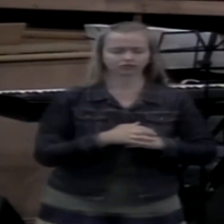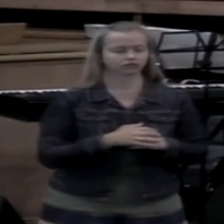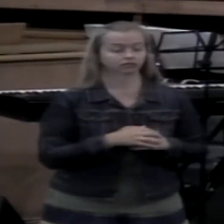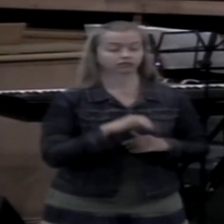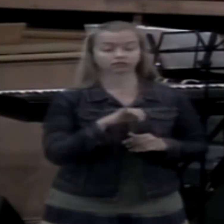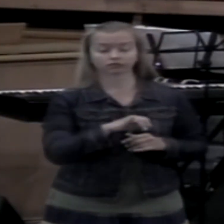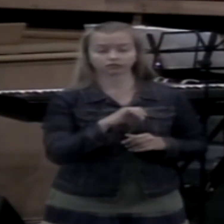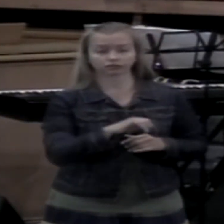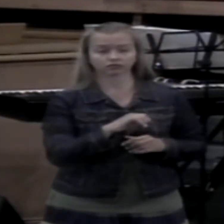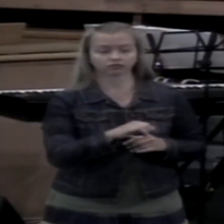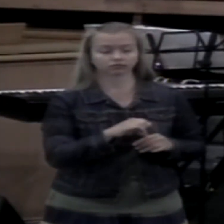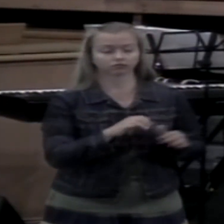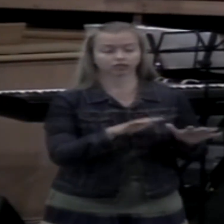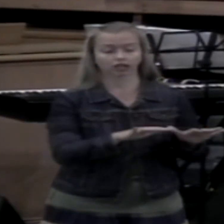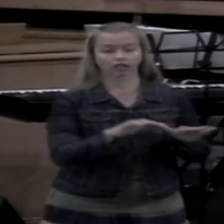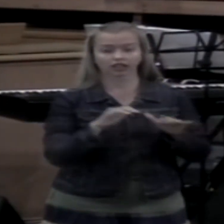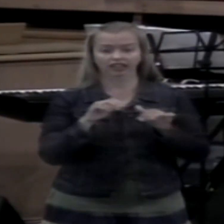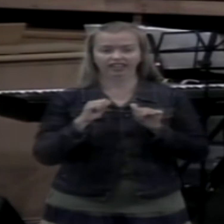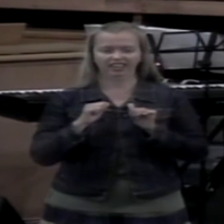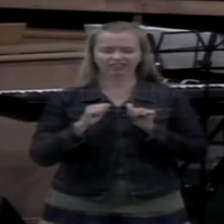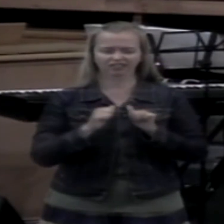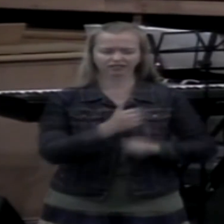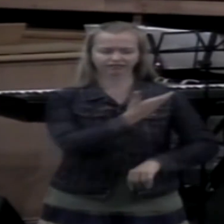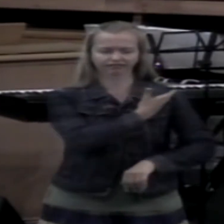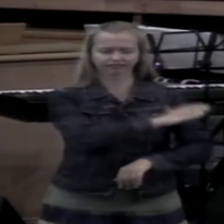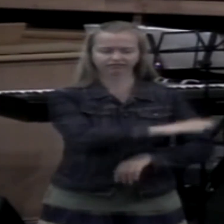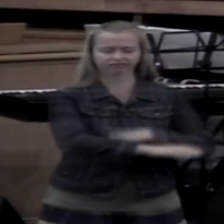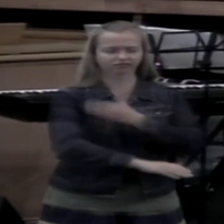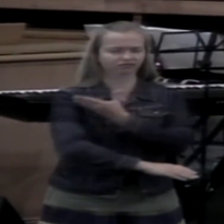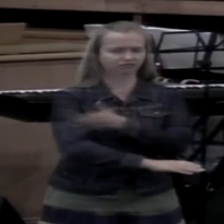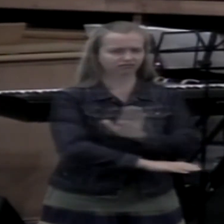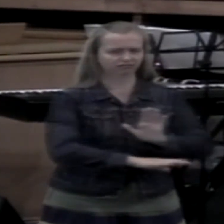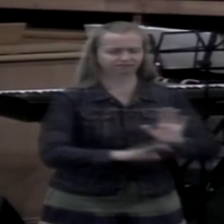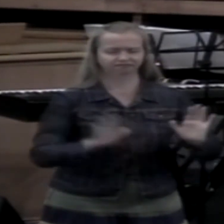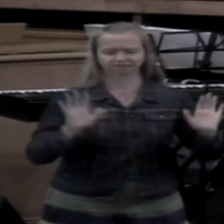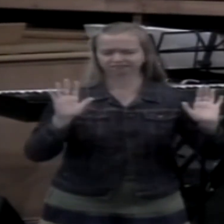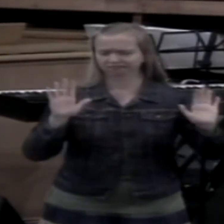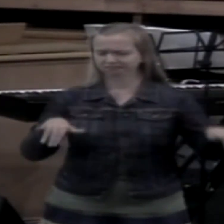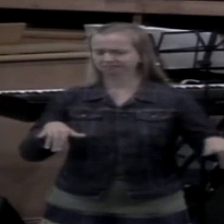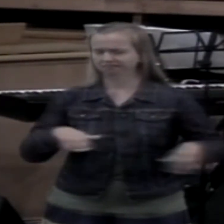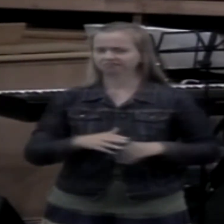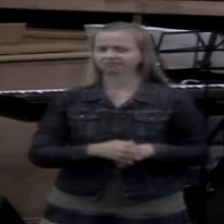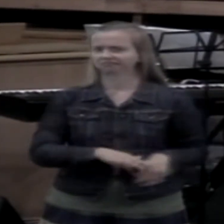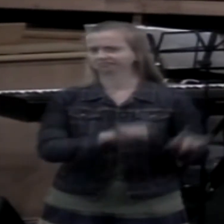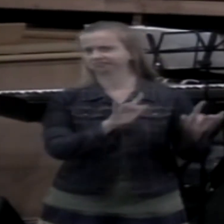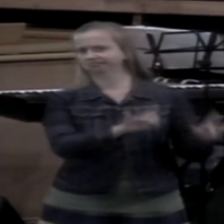city, shake off the dust of your feet.